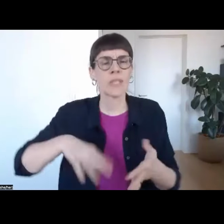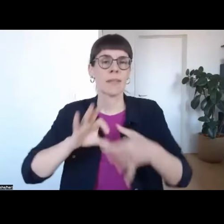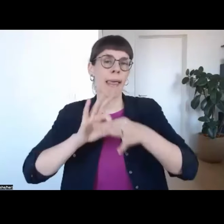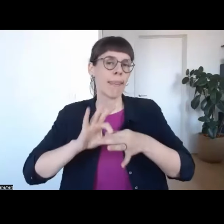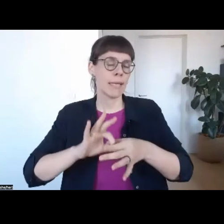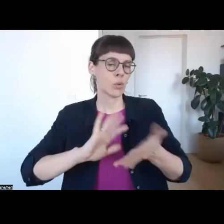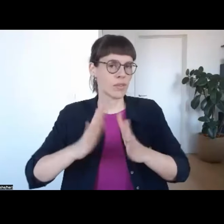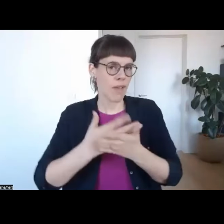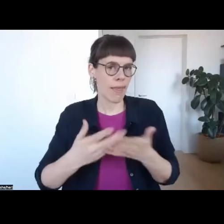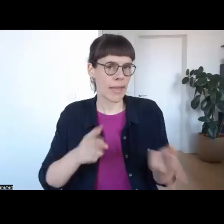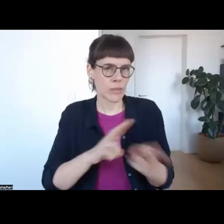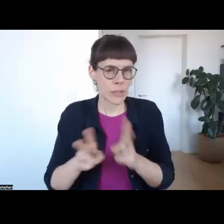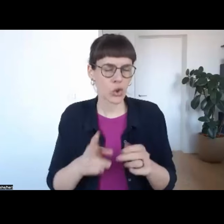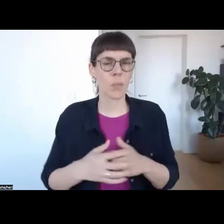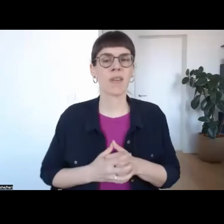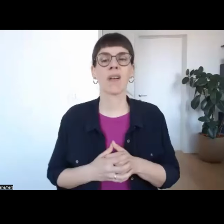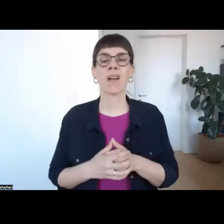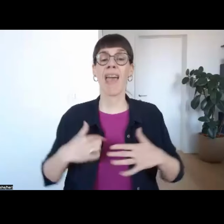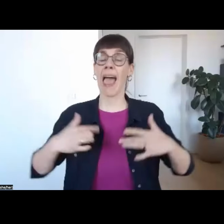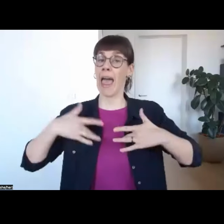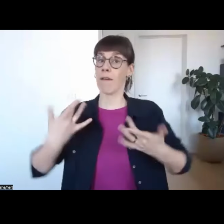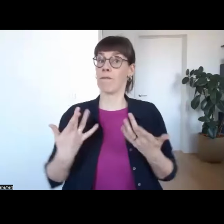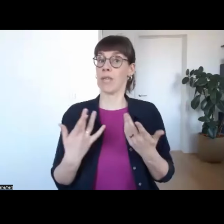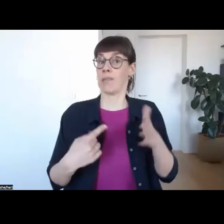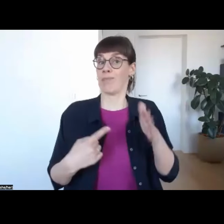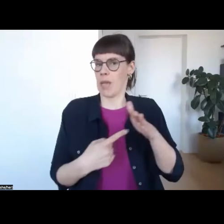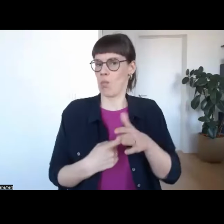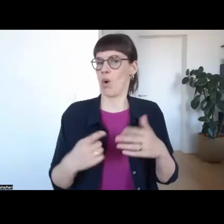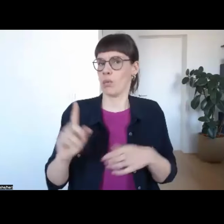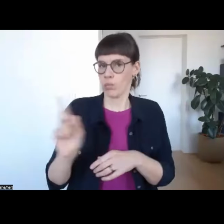So to date, with all my reading linked to sign language interpreting,